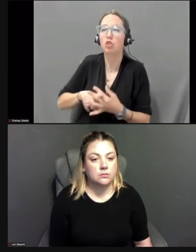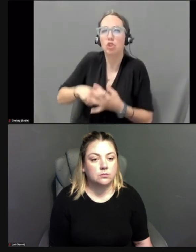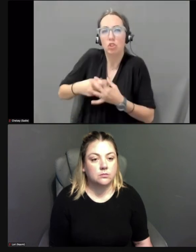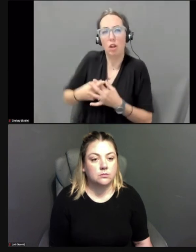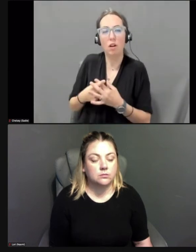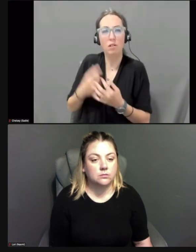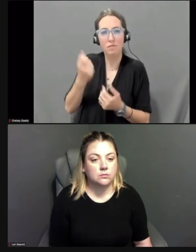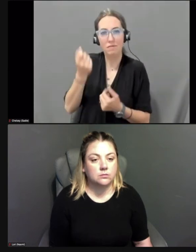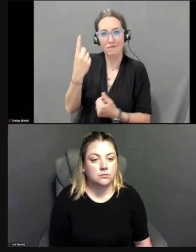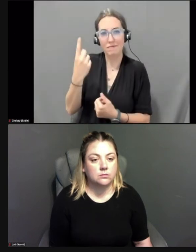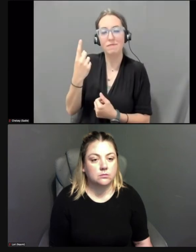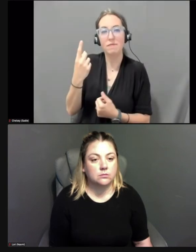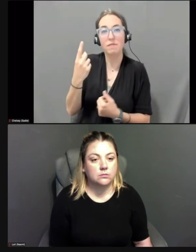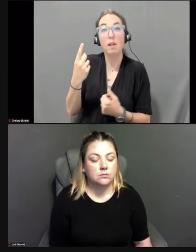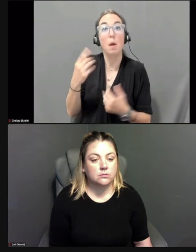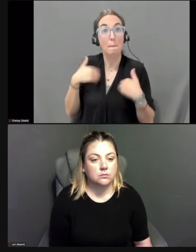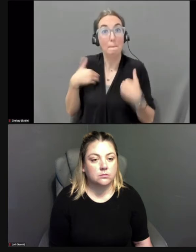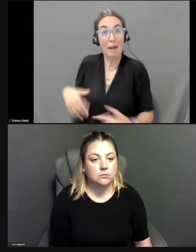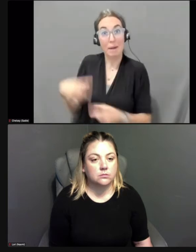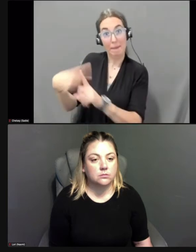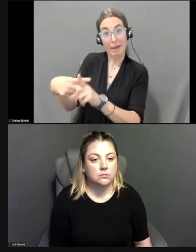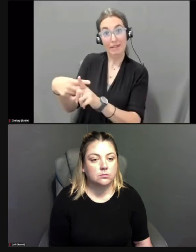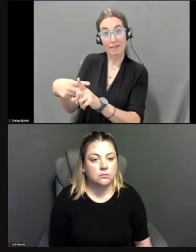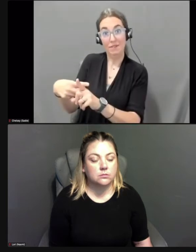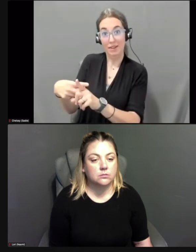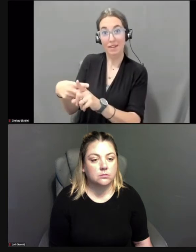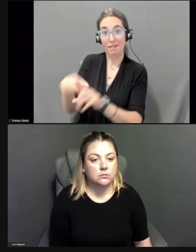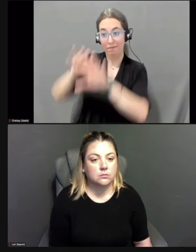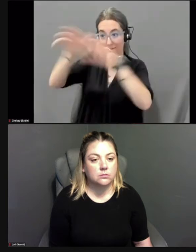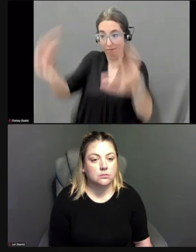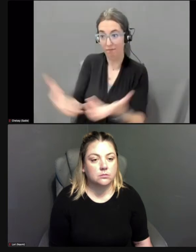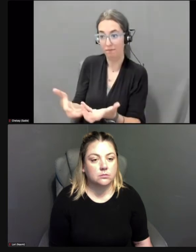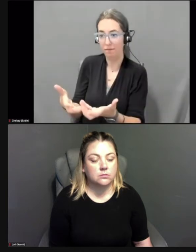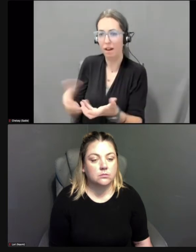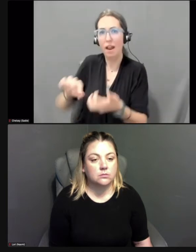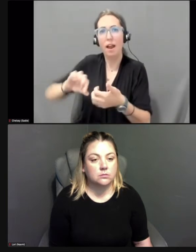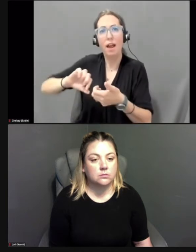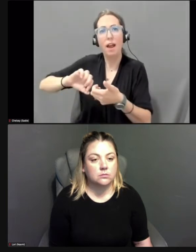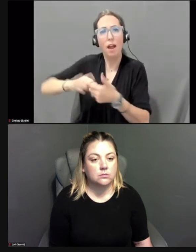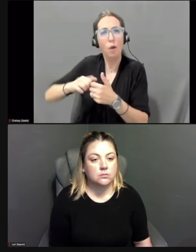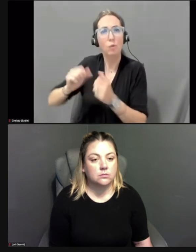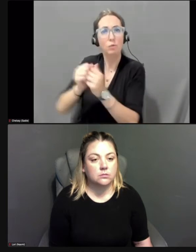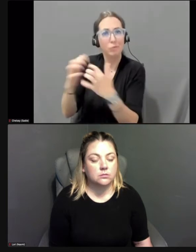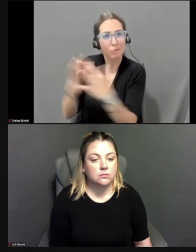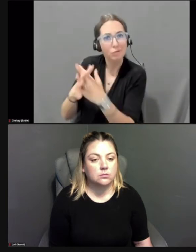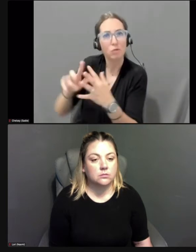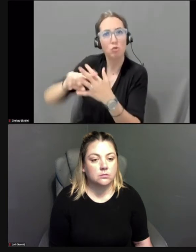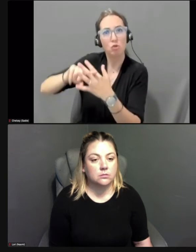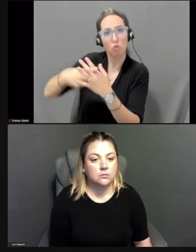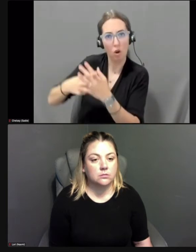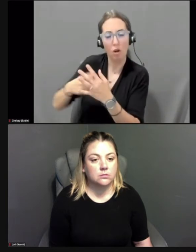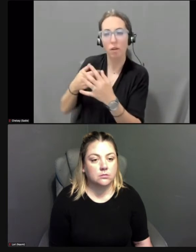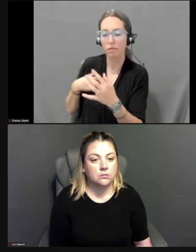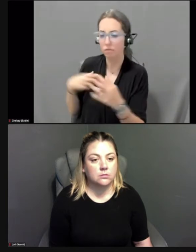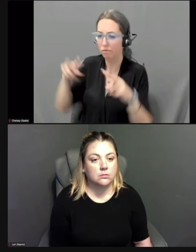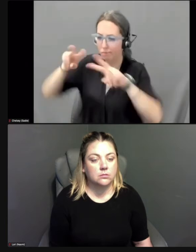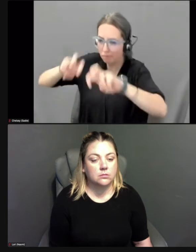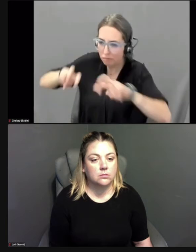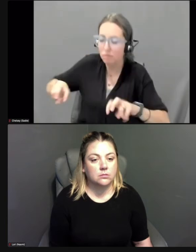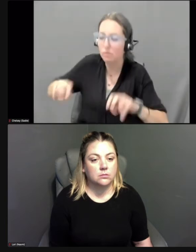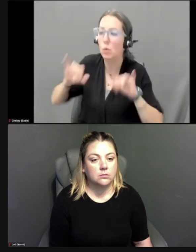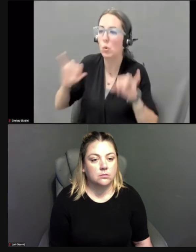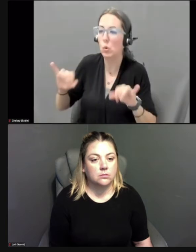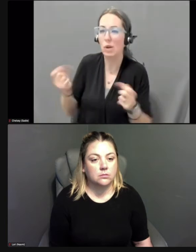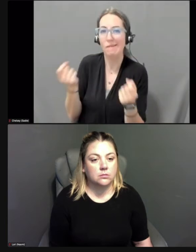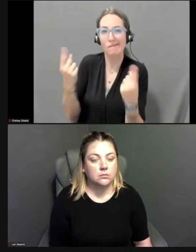from, and really started learning more about like body acceptance and body liberation and that side of thing versus